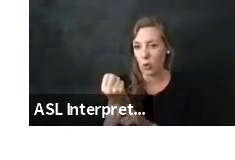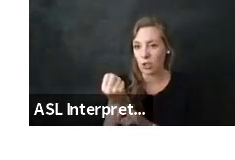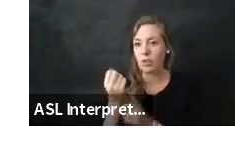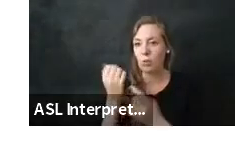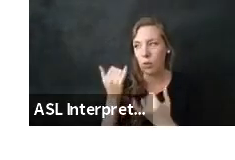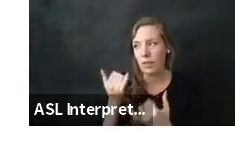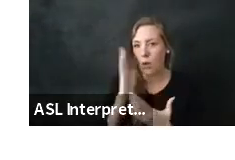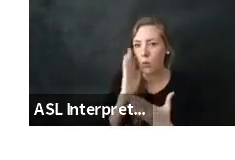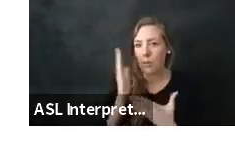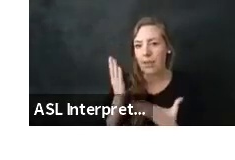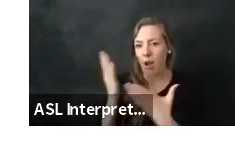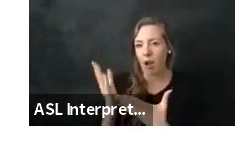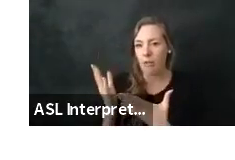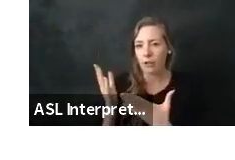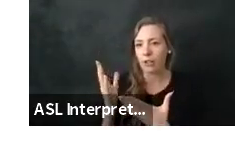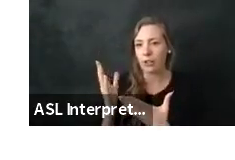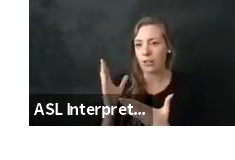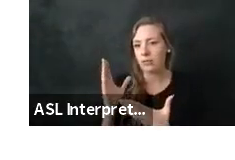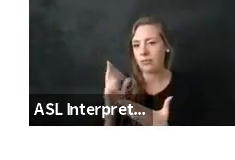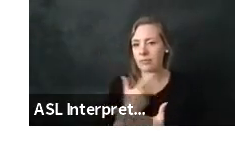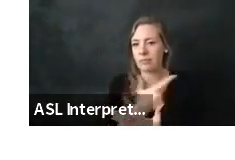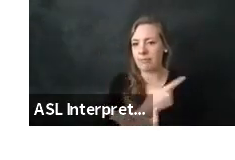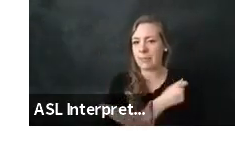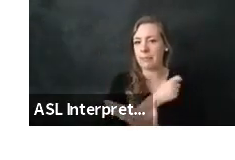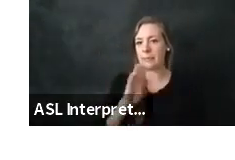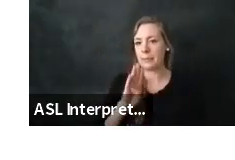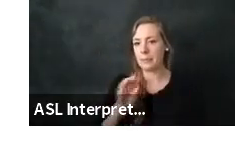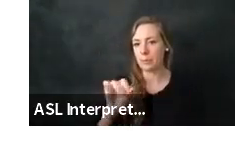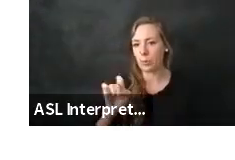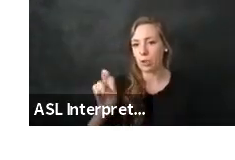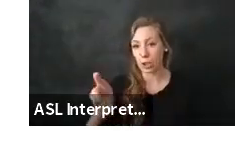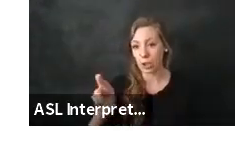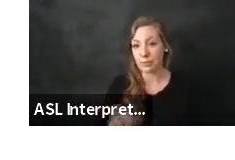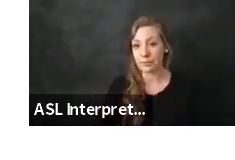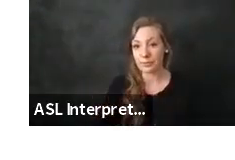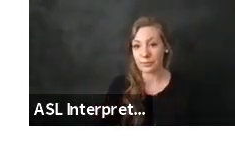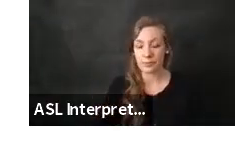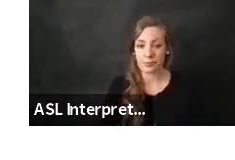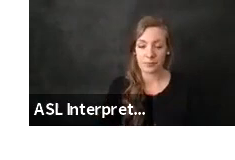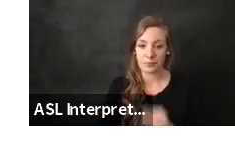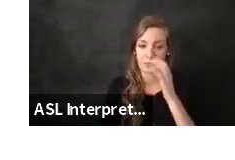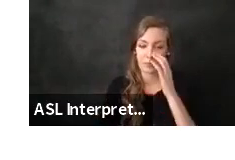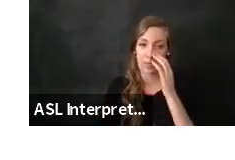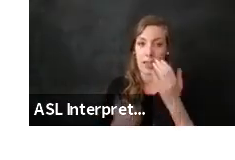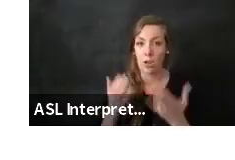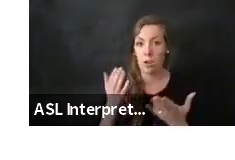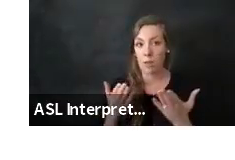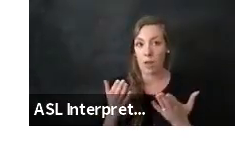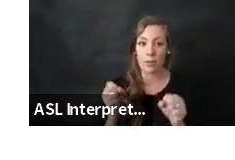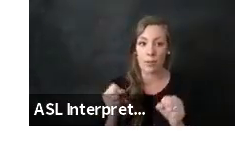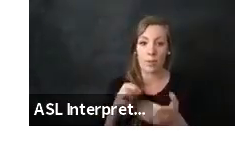recipients and cancer patients and other individuals who have